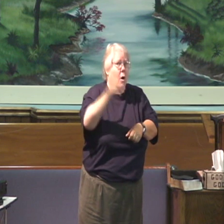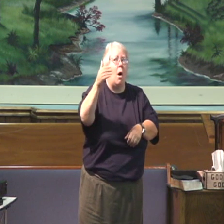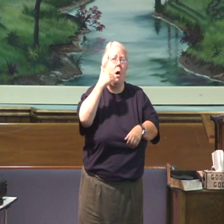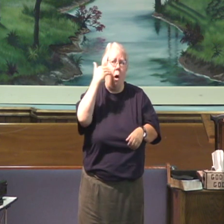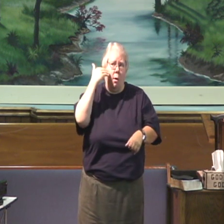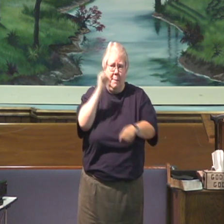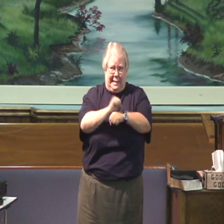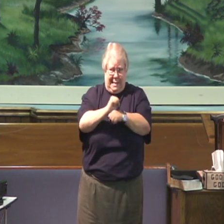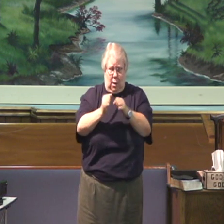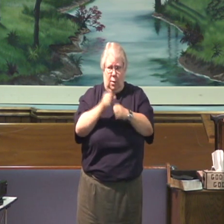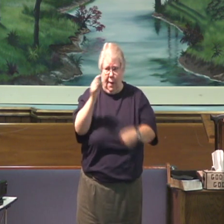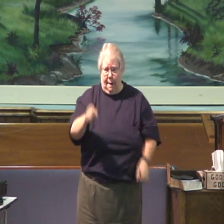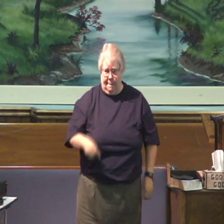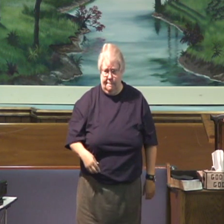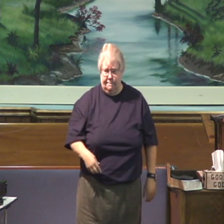go home and deal with her?